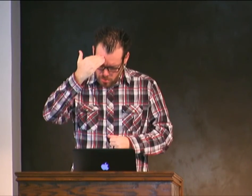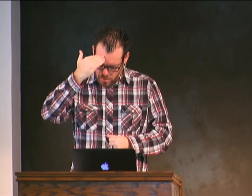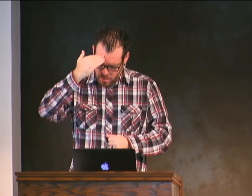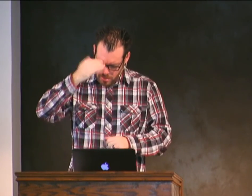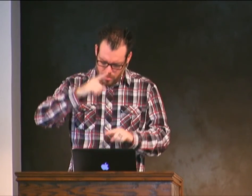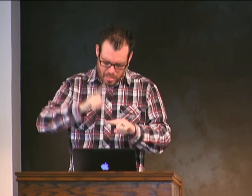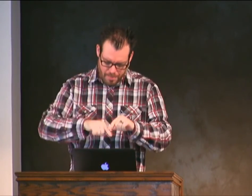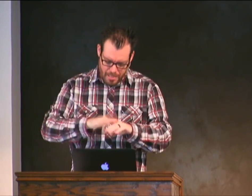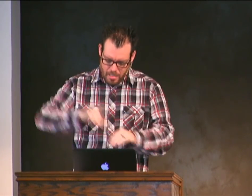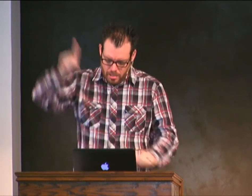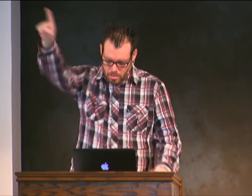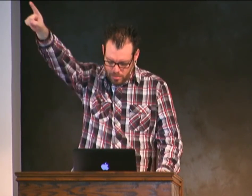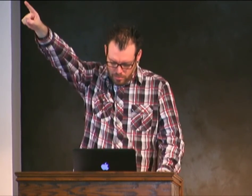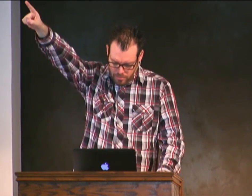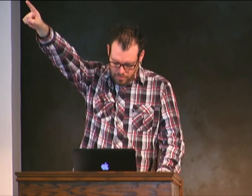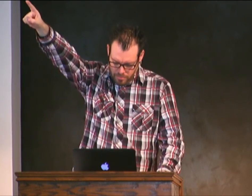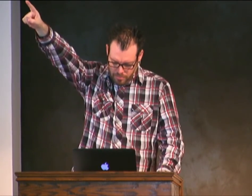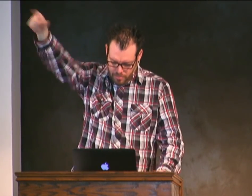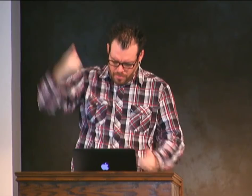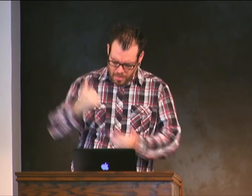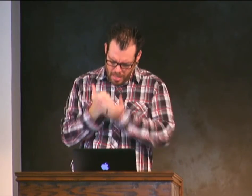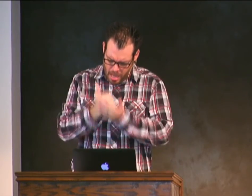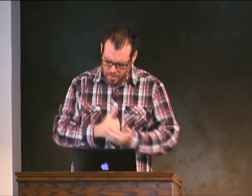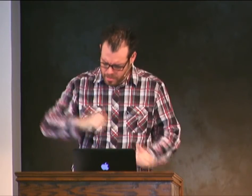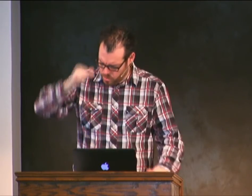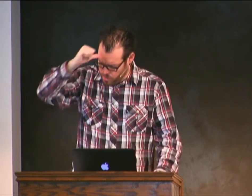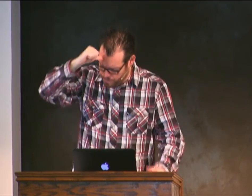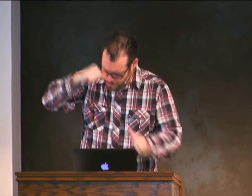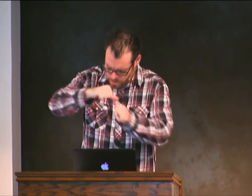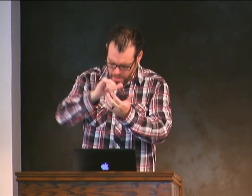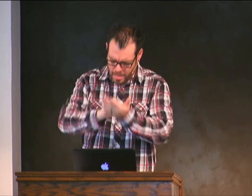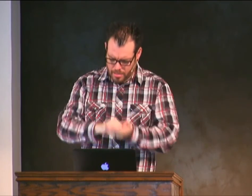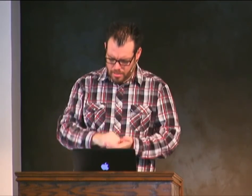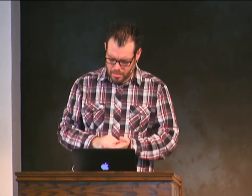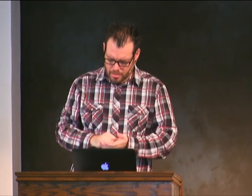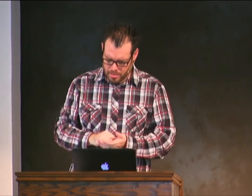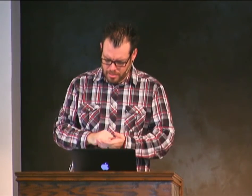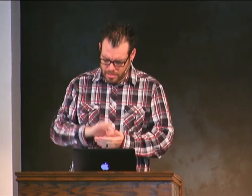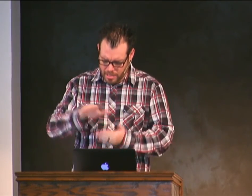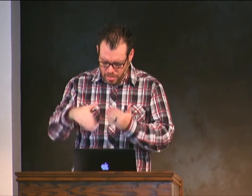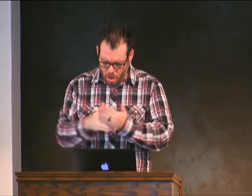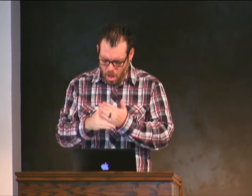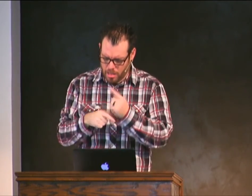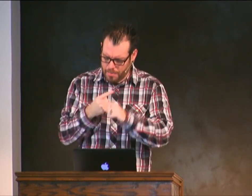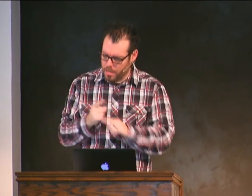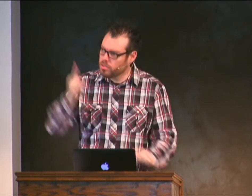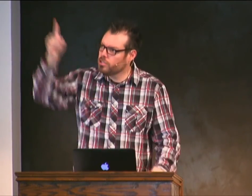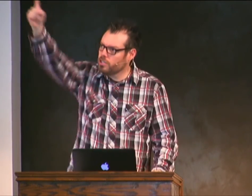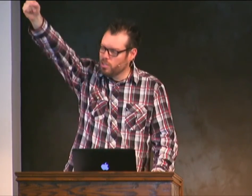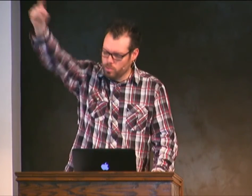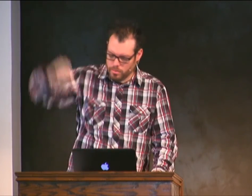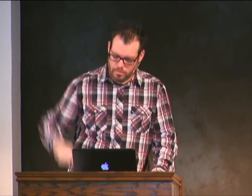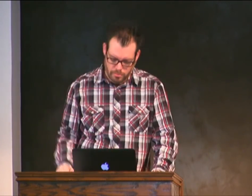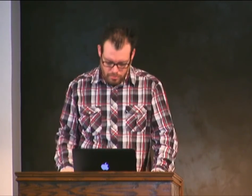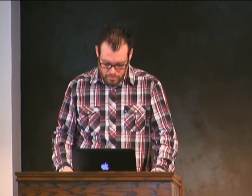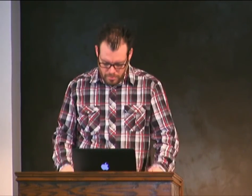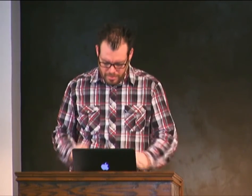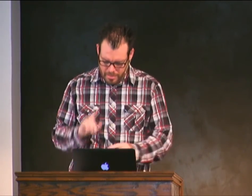know, we depend on you. Help us remember that it's all about